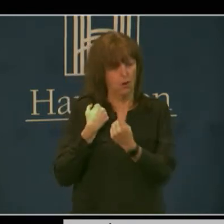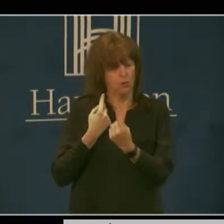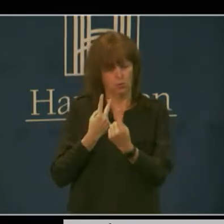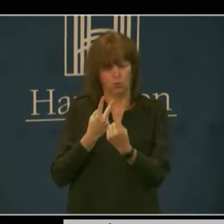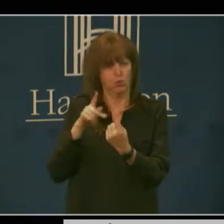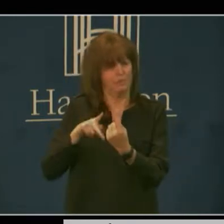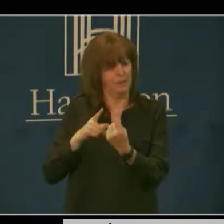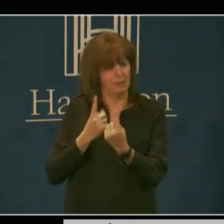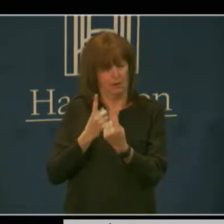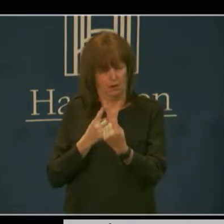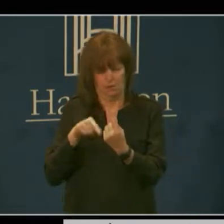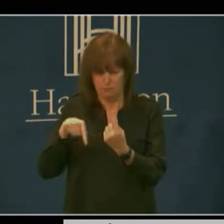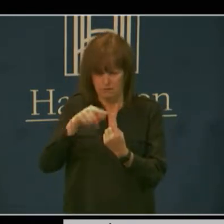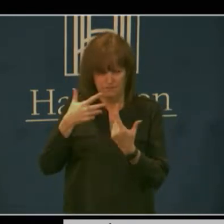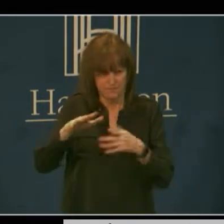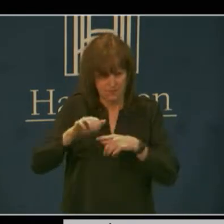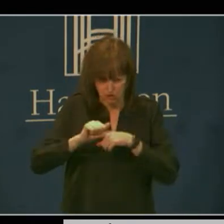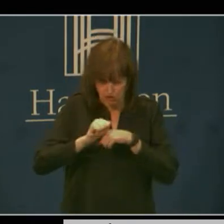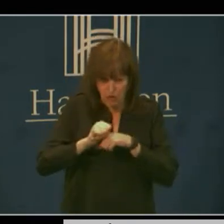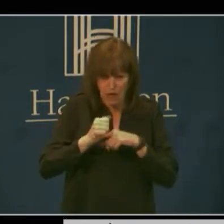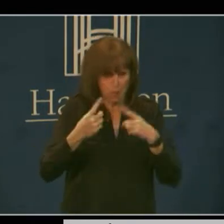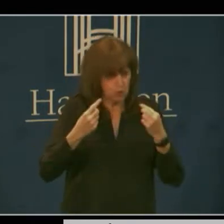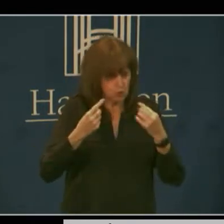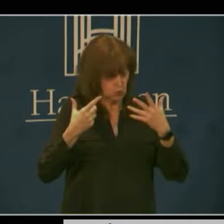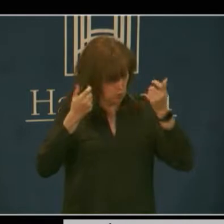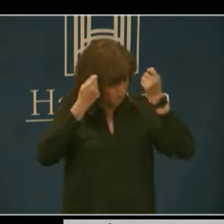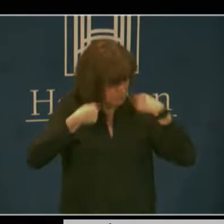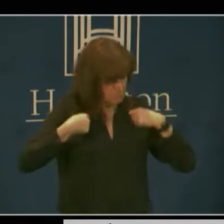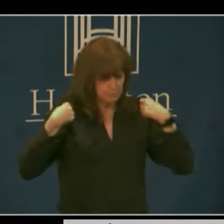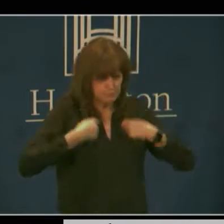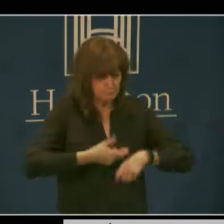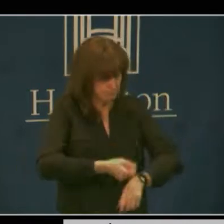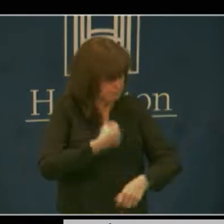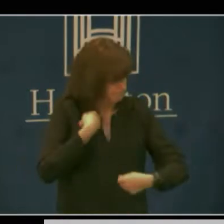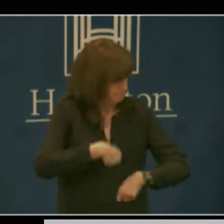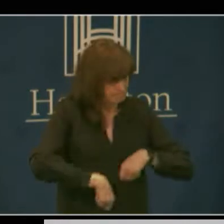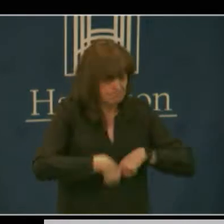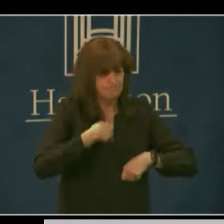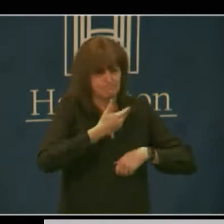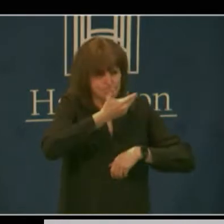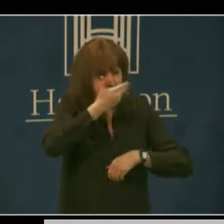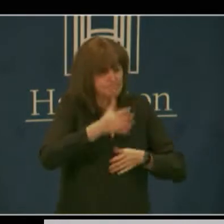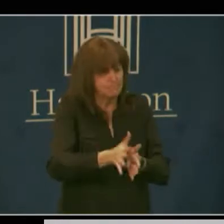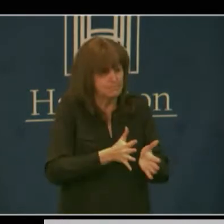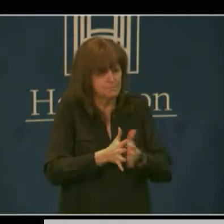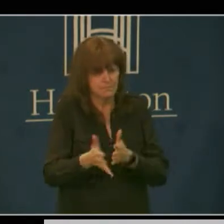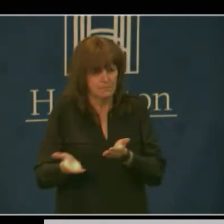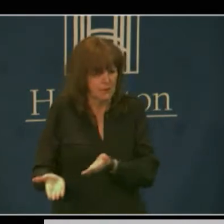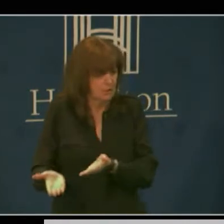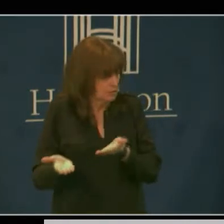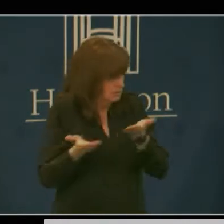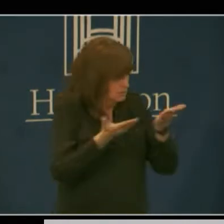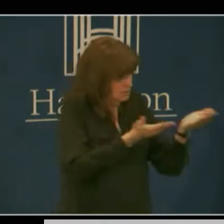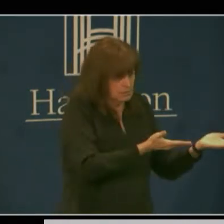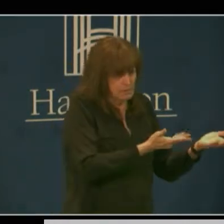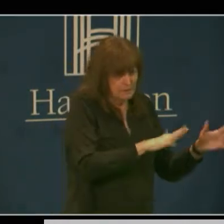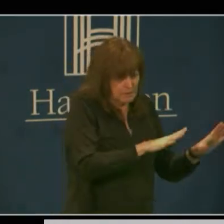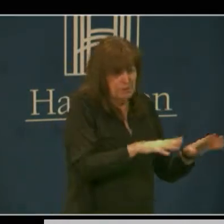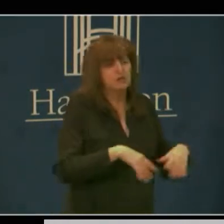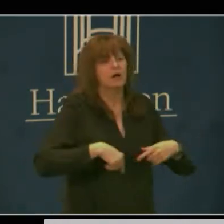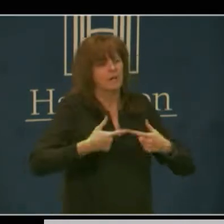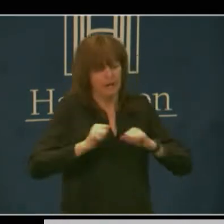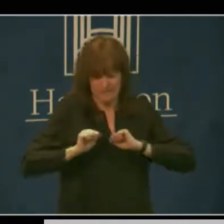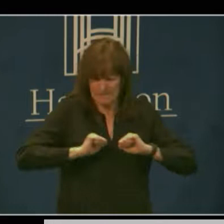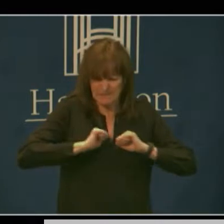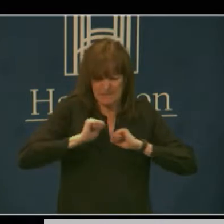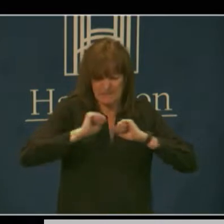are outfitted with the proper protective equipment, and after each journey, it will be thoroughly cleaned. So we've set in place a good